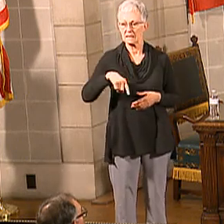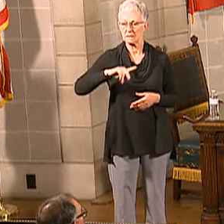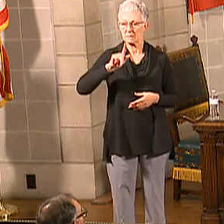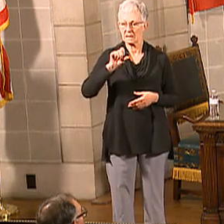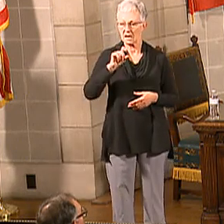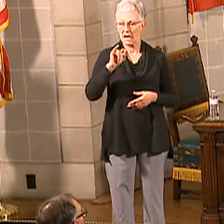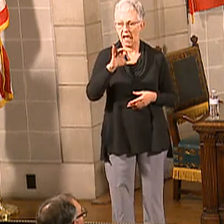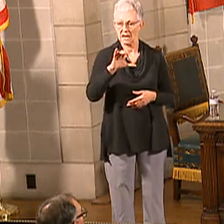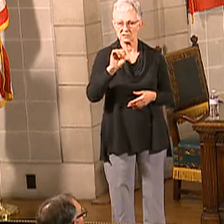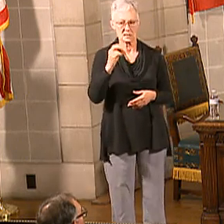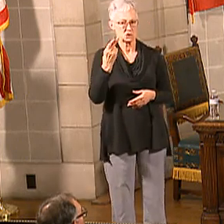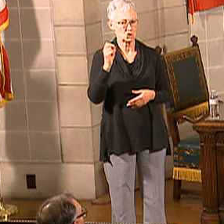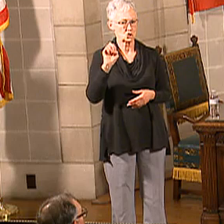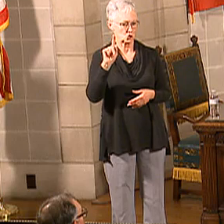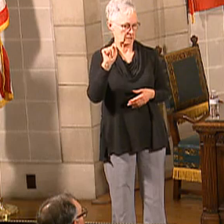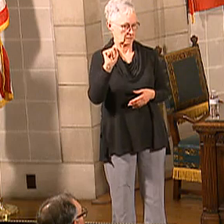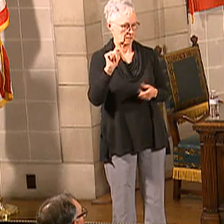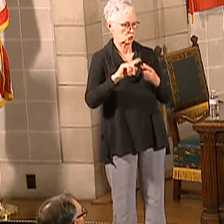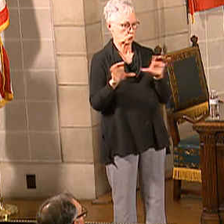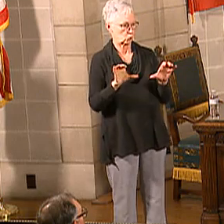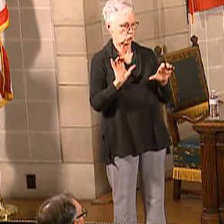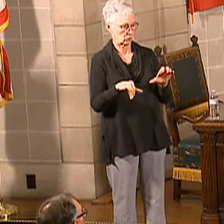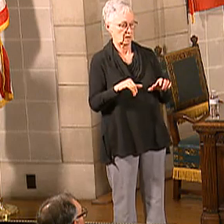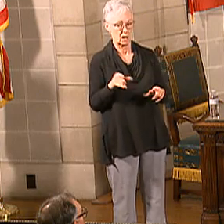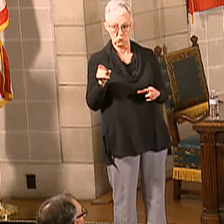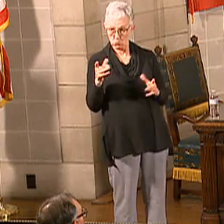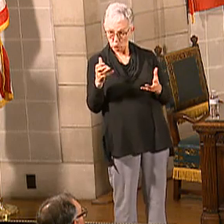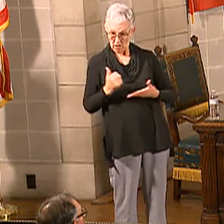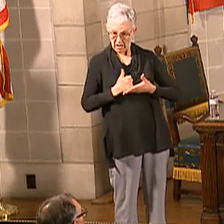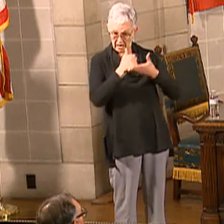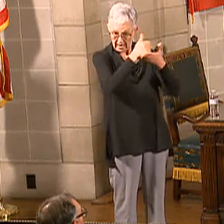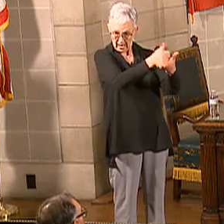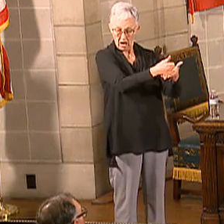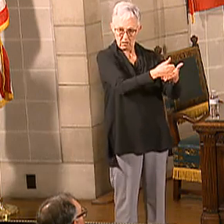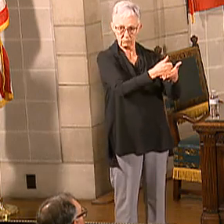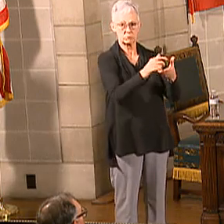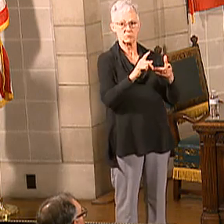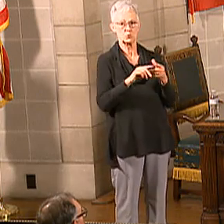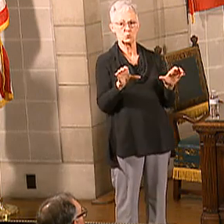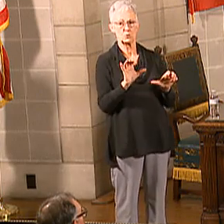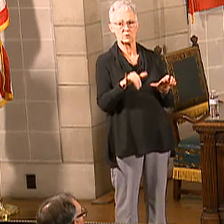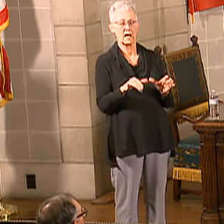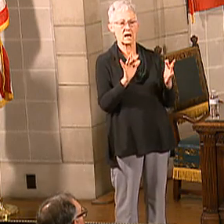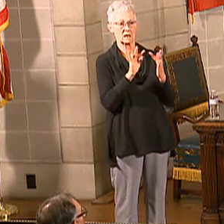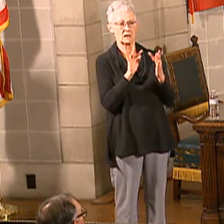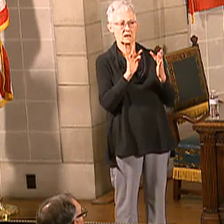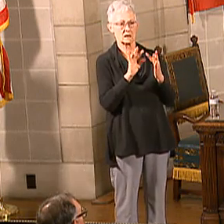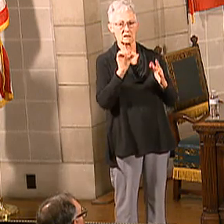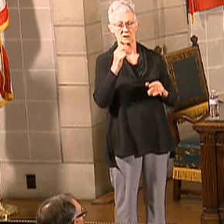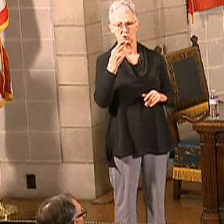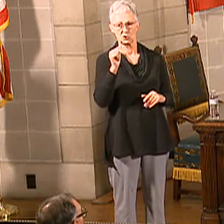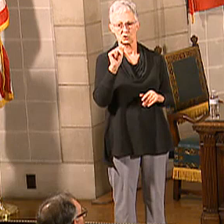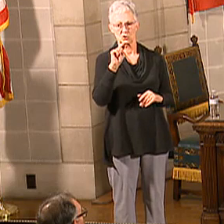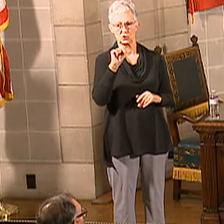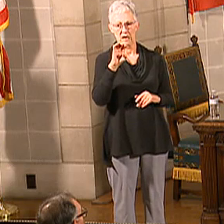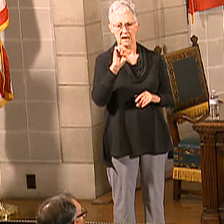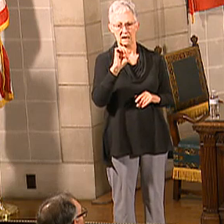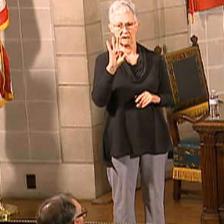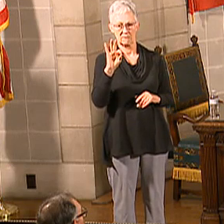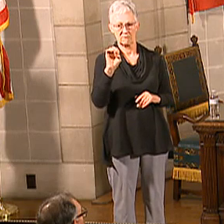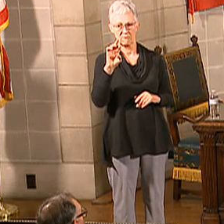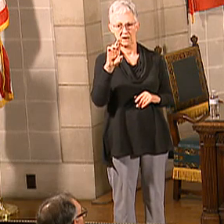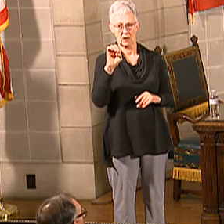If you would like to assist University of Nebraska and the Innovation Campus in being able to do that, please contact Shane Ferreter. You can reach him